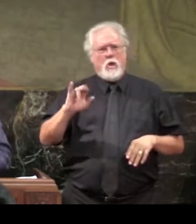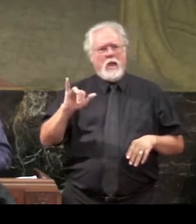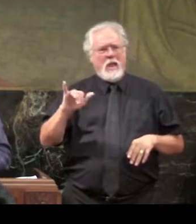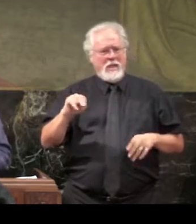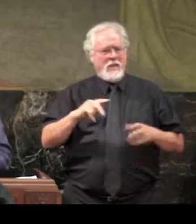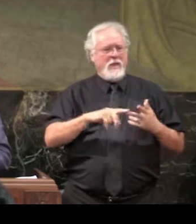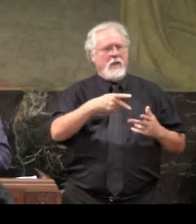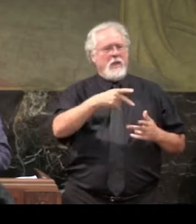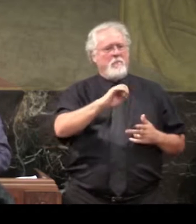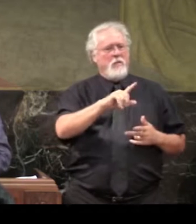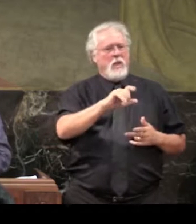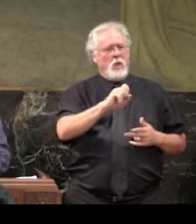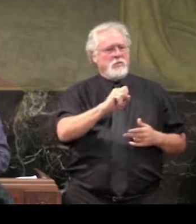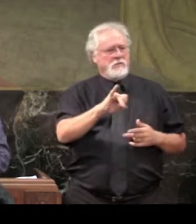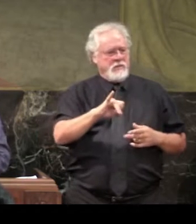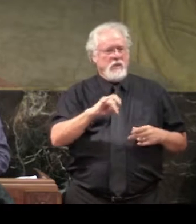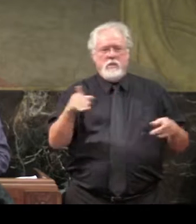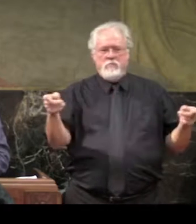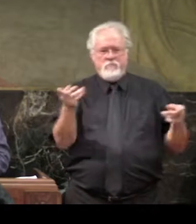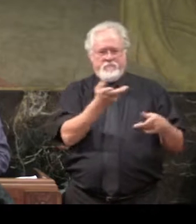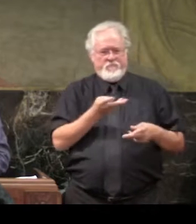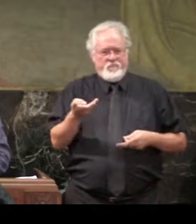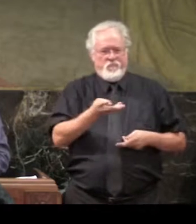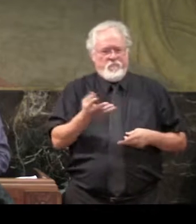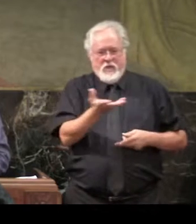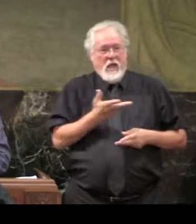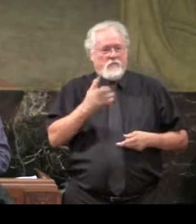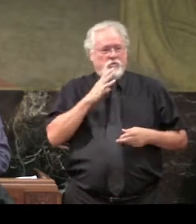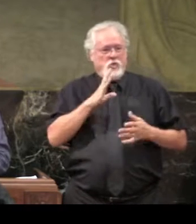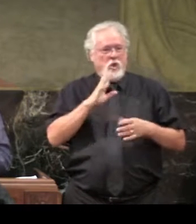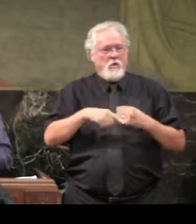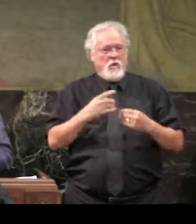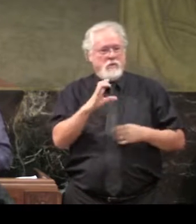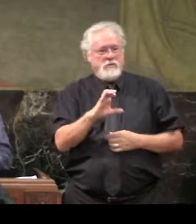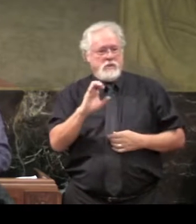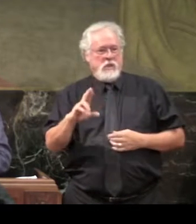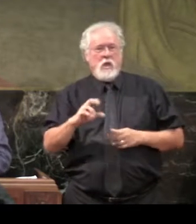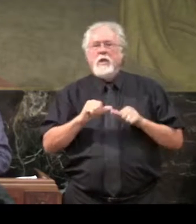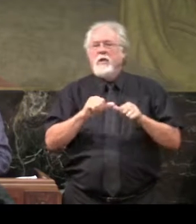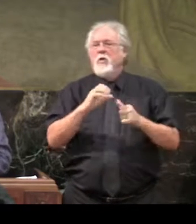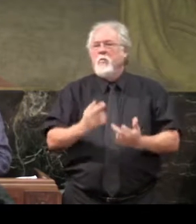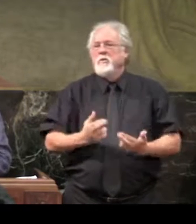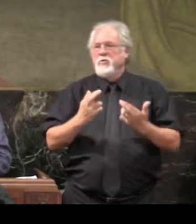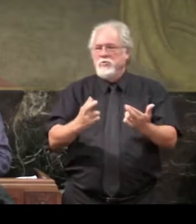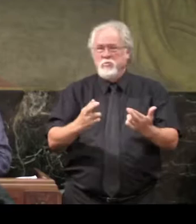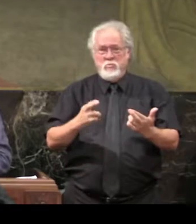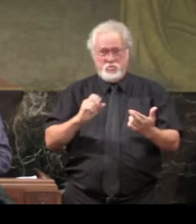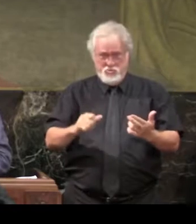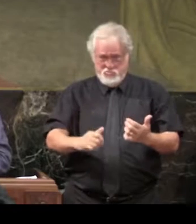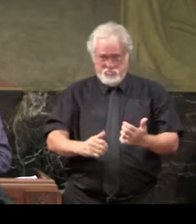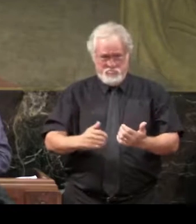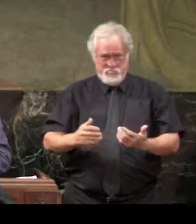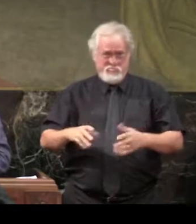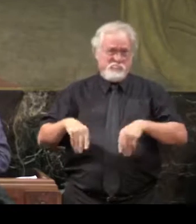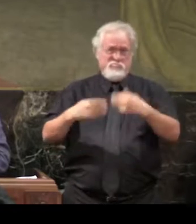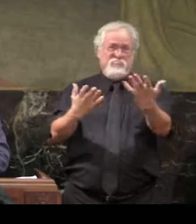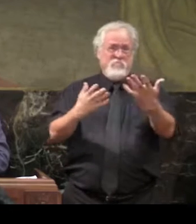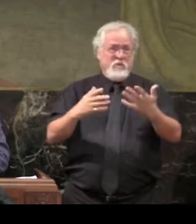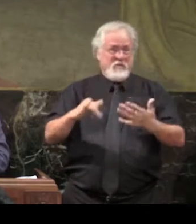And they're going to be talking about the continuing resolution, which could move, as I understand it, as early as this Wednesday coming out of the